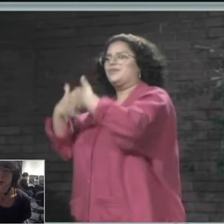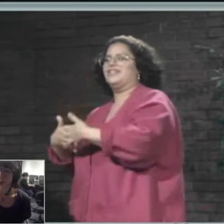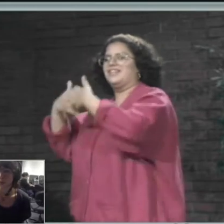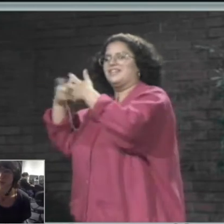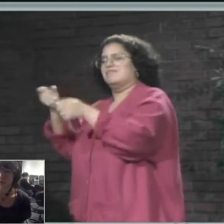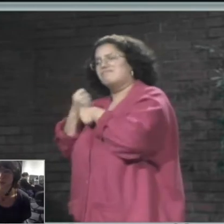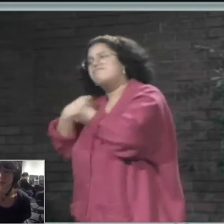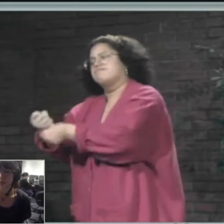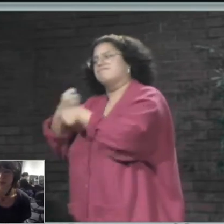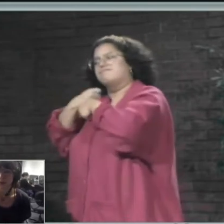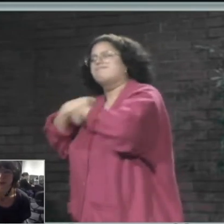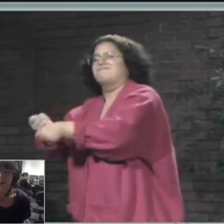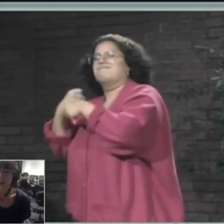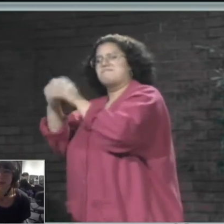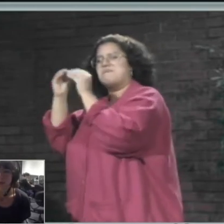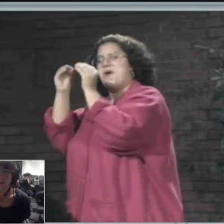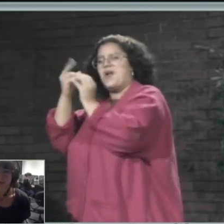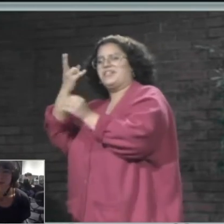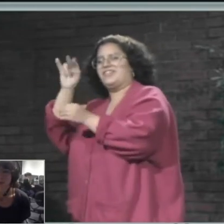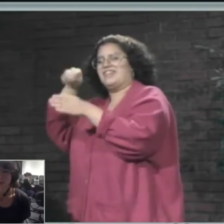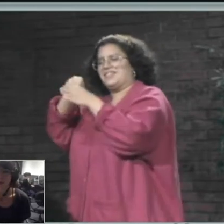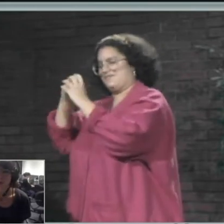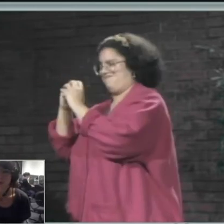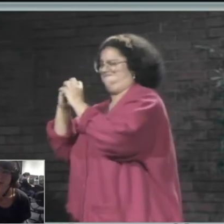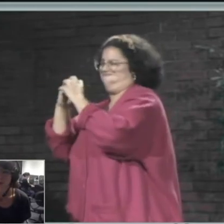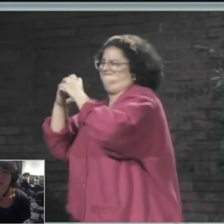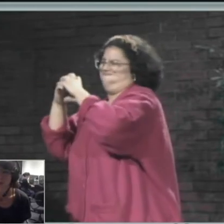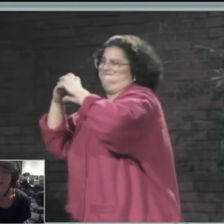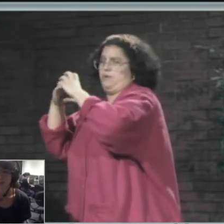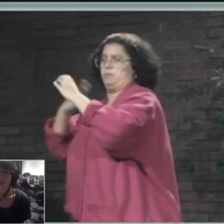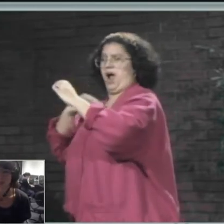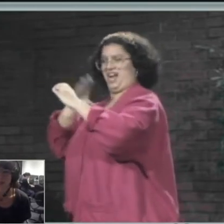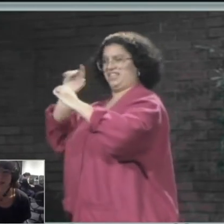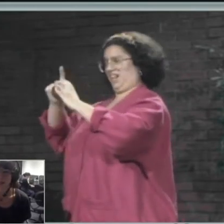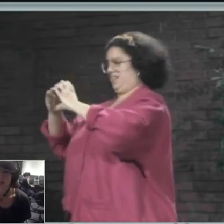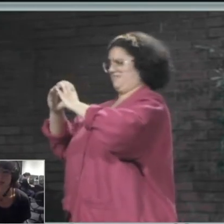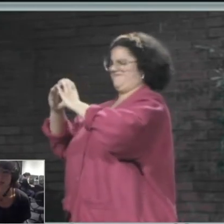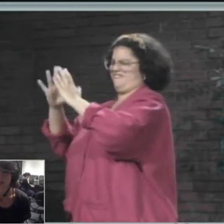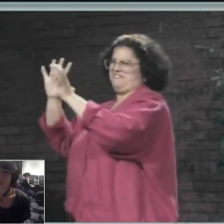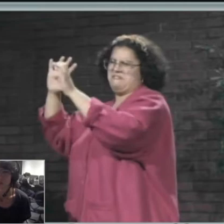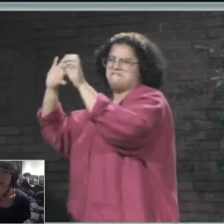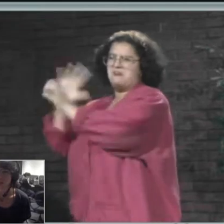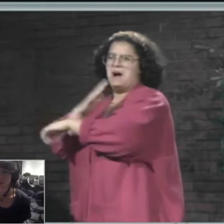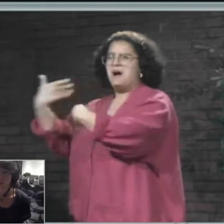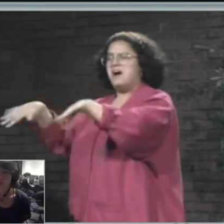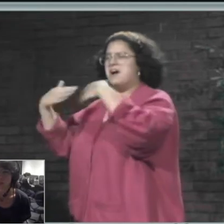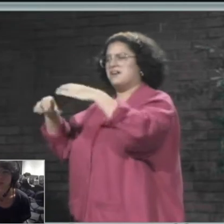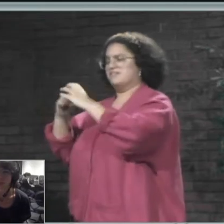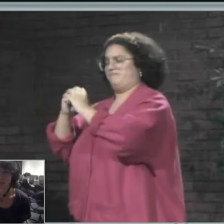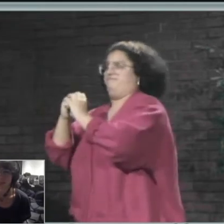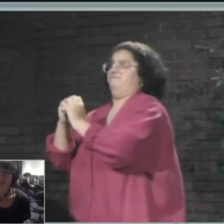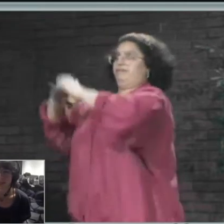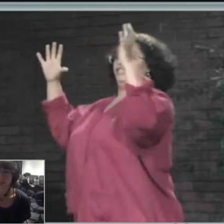home inside of the white cells until it expands and becomes more and more infected, and it's